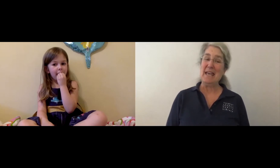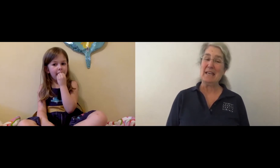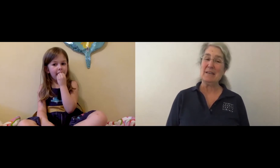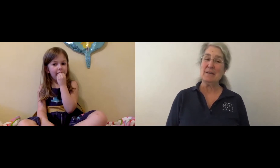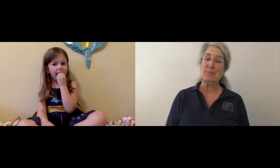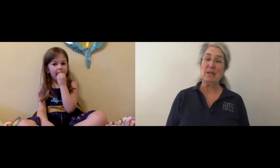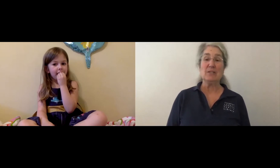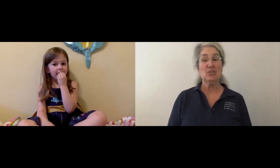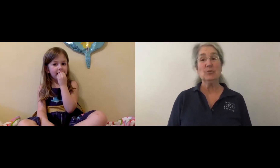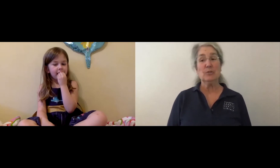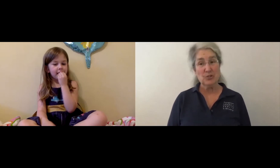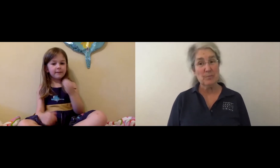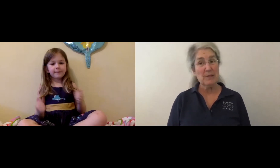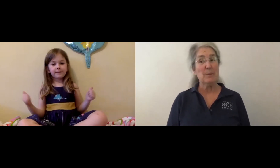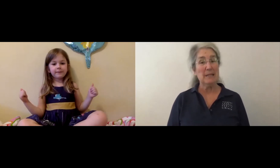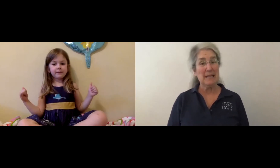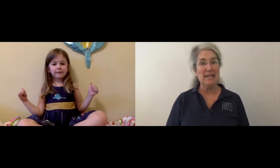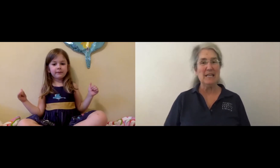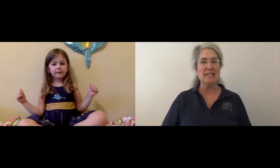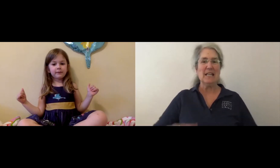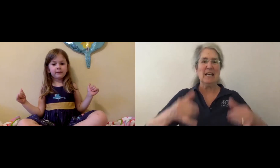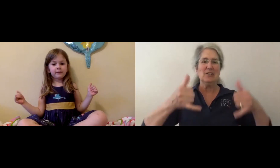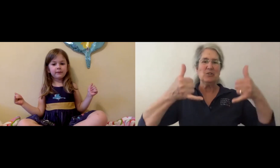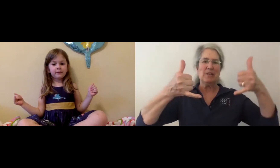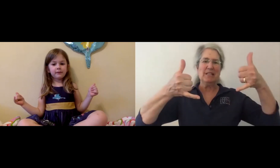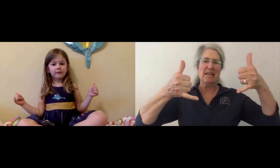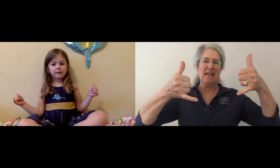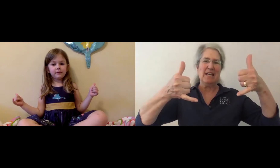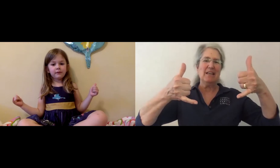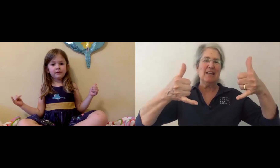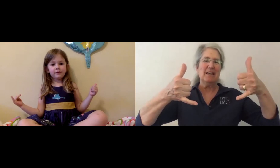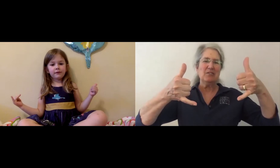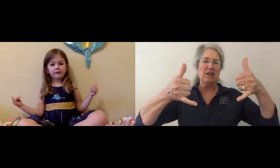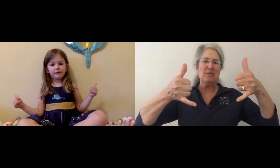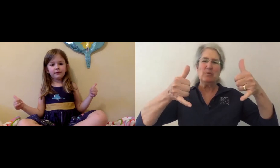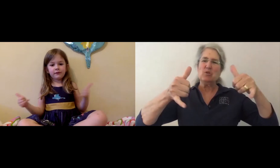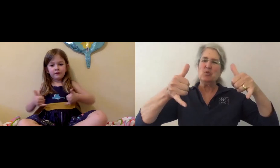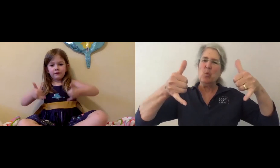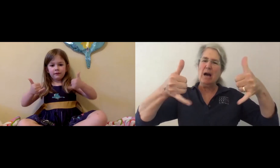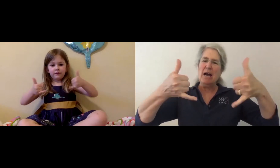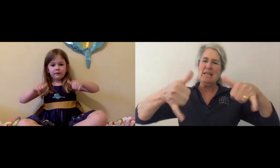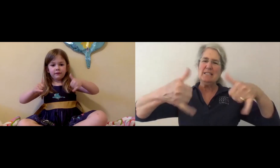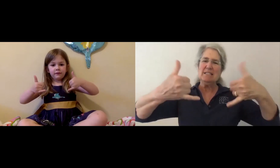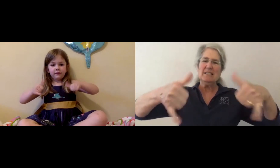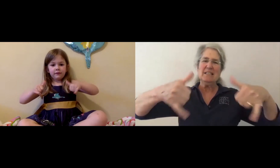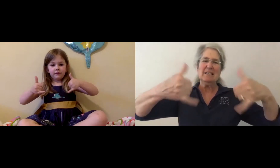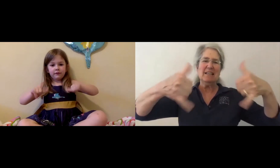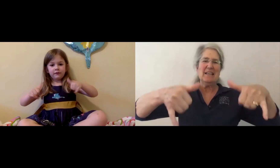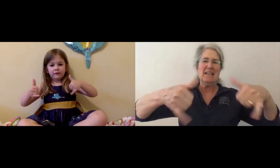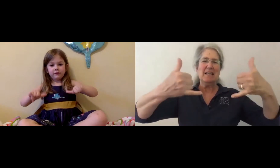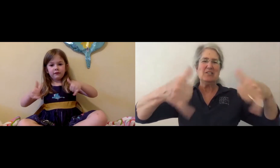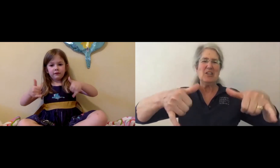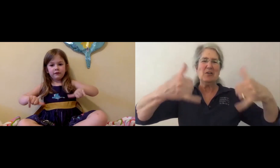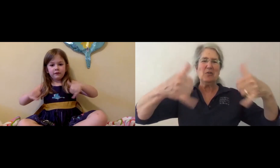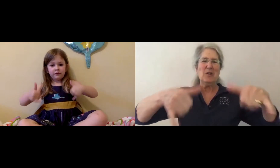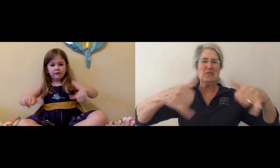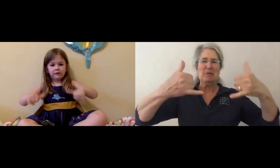Play, because children should be playing a lot during the day. That's right. 2 Y's, and they shake across from each